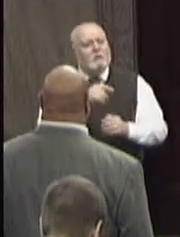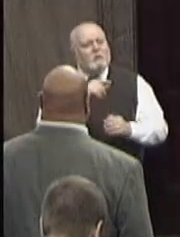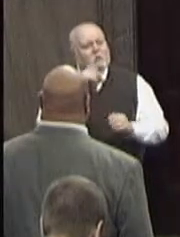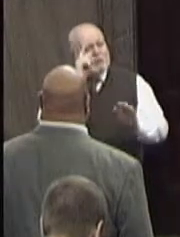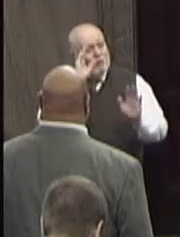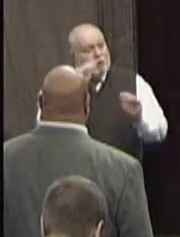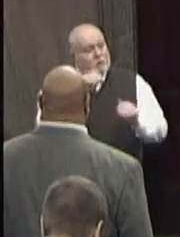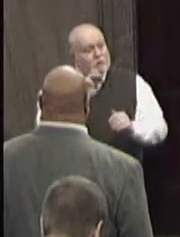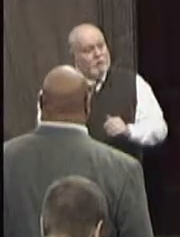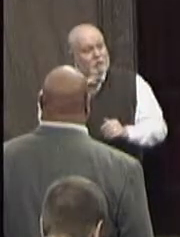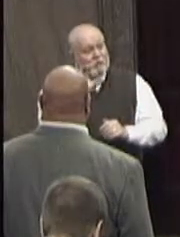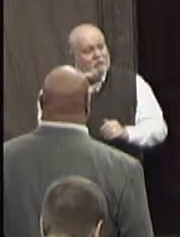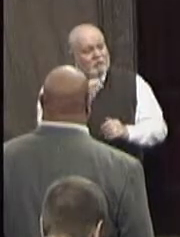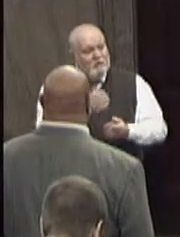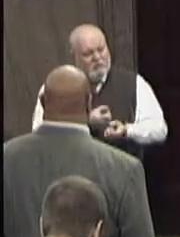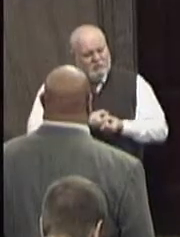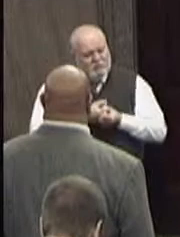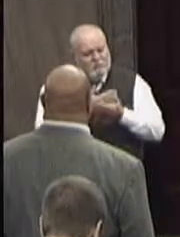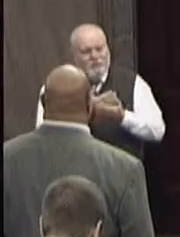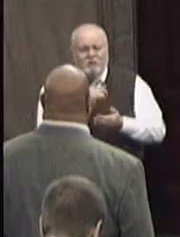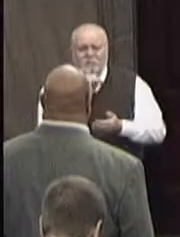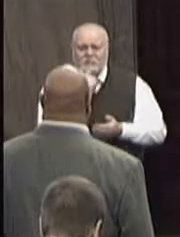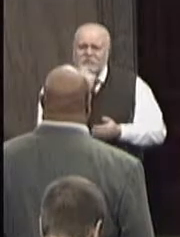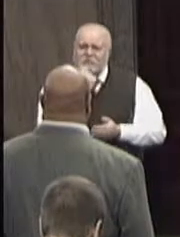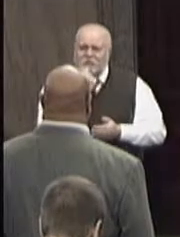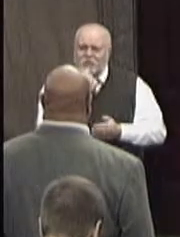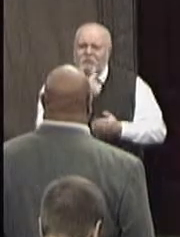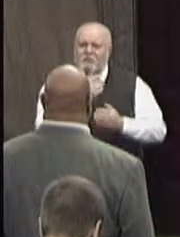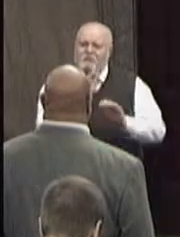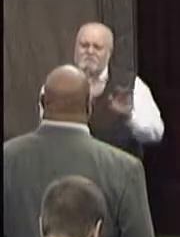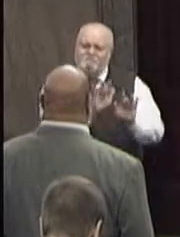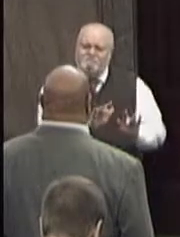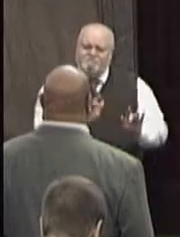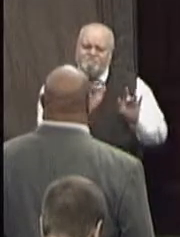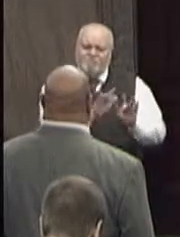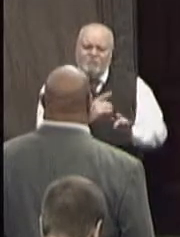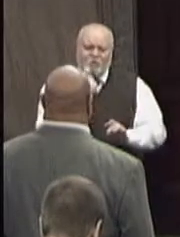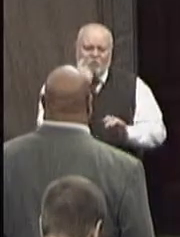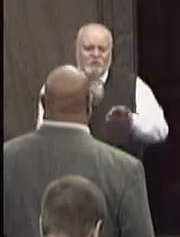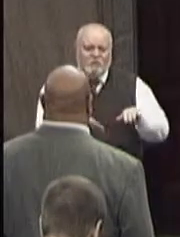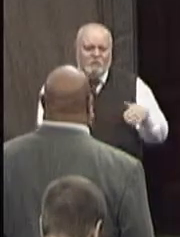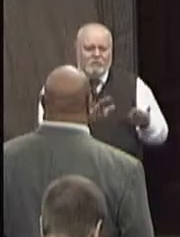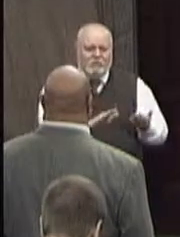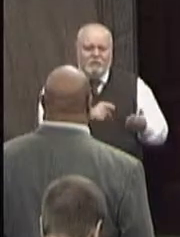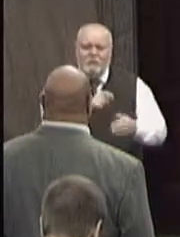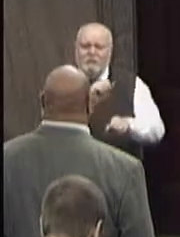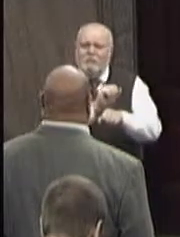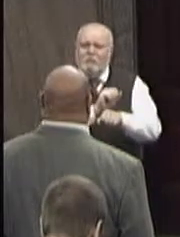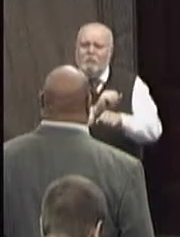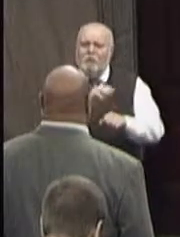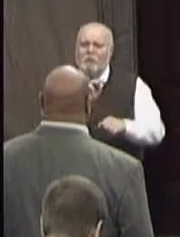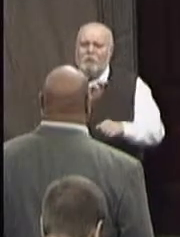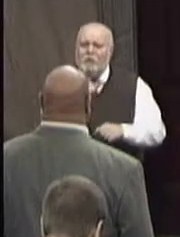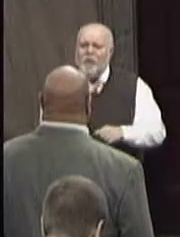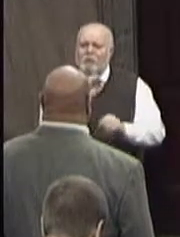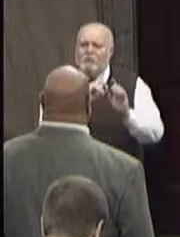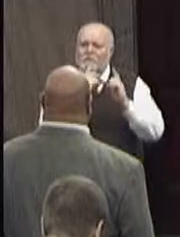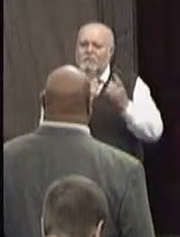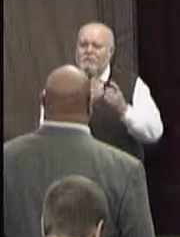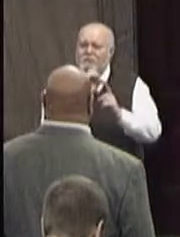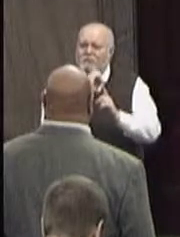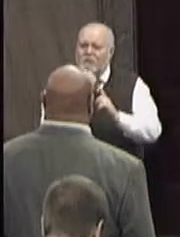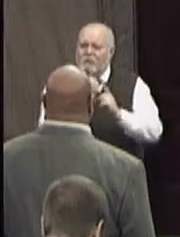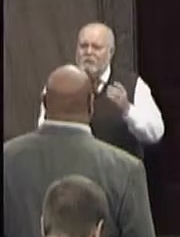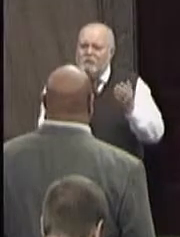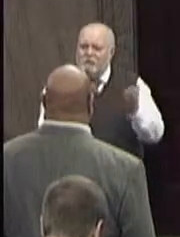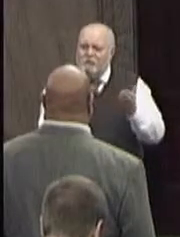County Legislature hereby expresses its deepest sympathy at the recent passing of Jeffrey Farrell, employee of Monroe County Department of Environmental